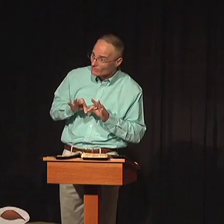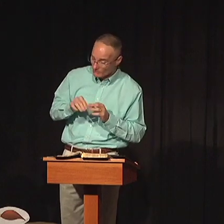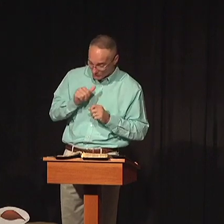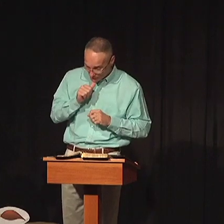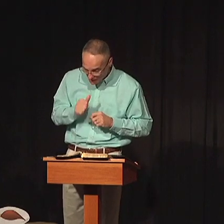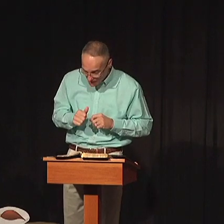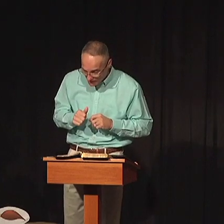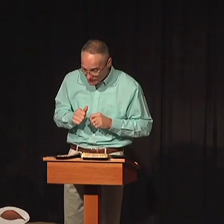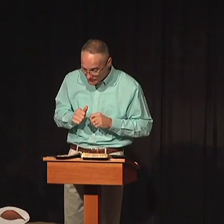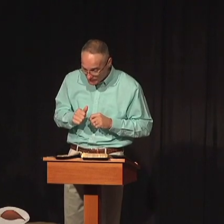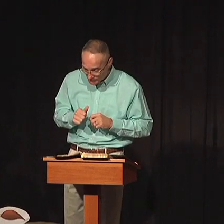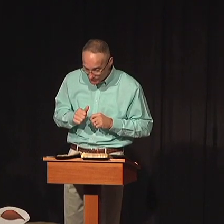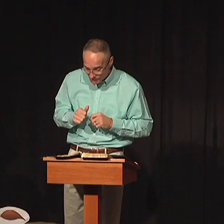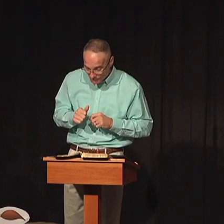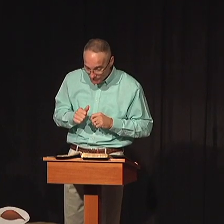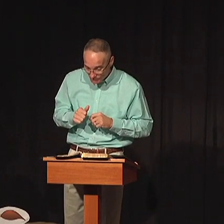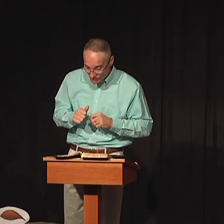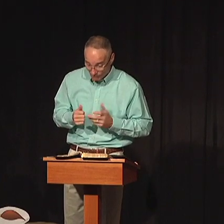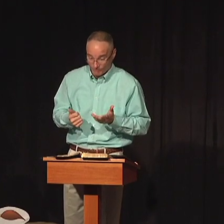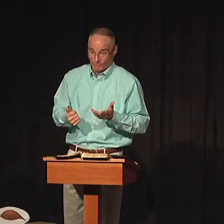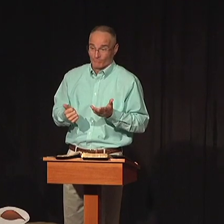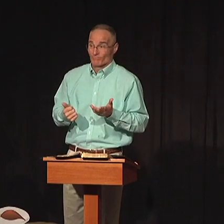are they important or not?